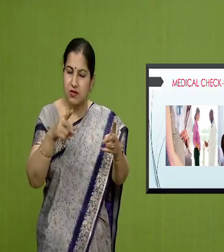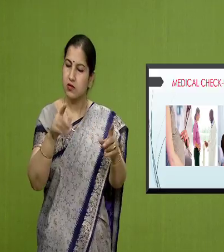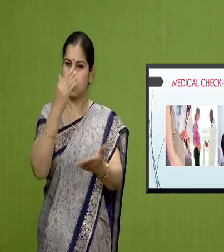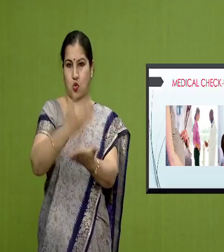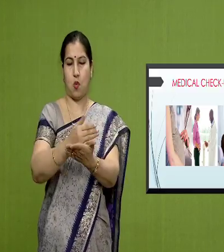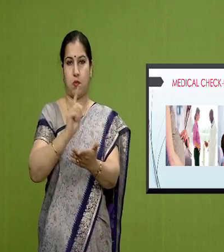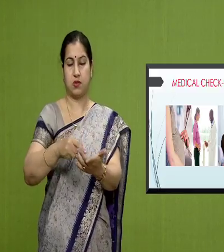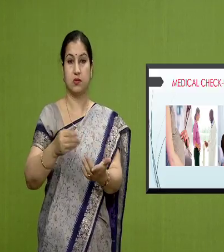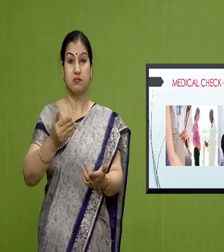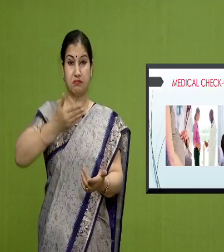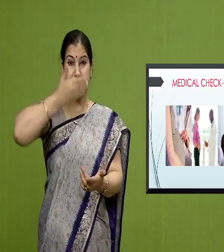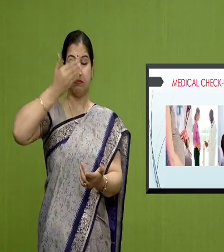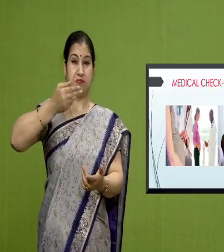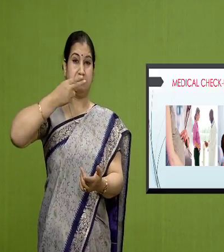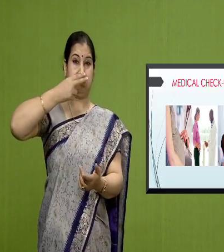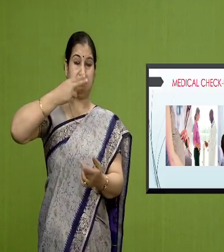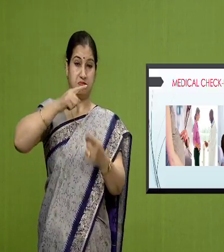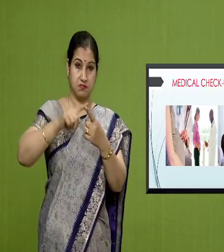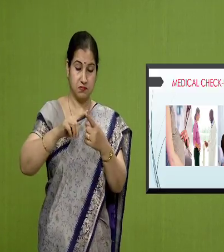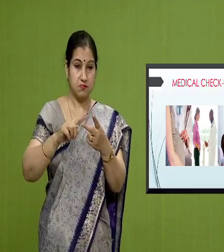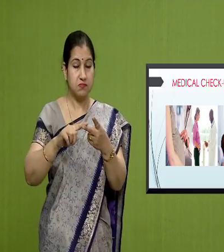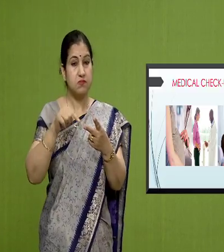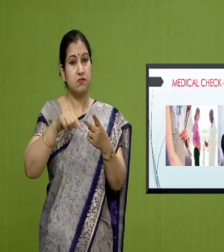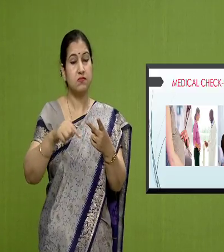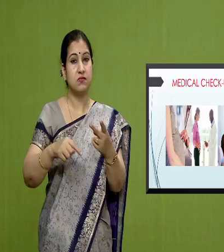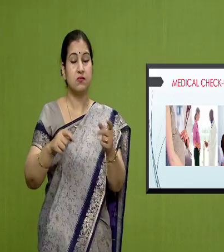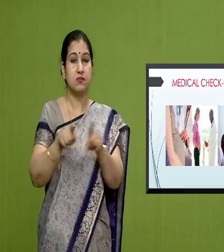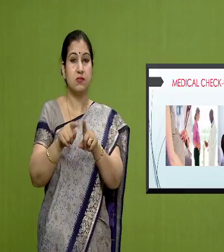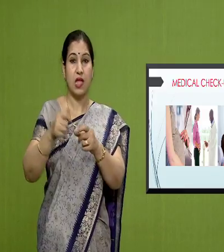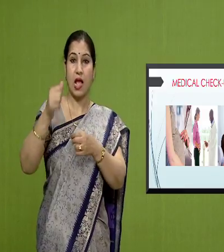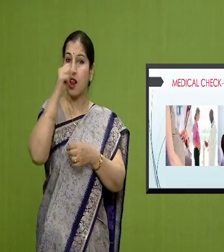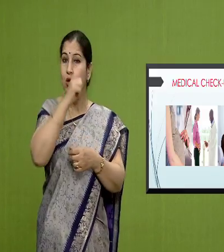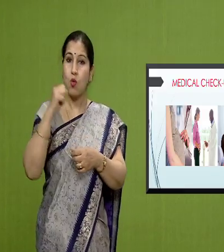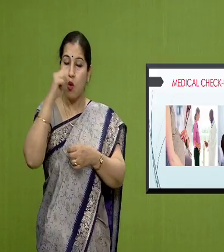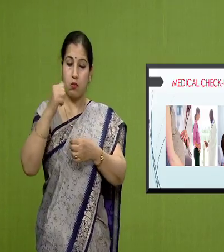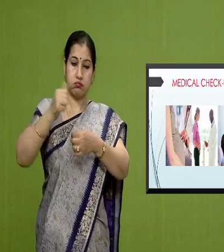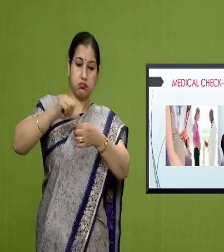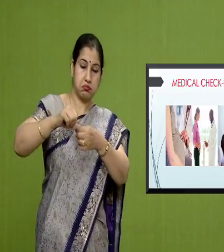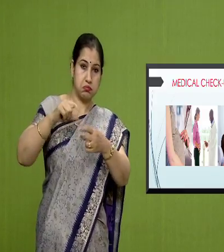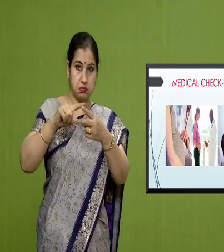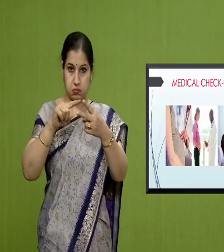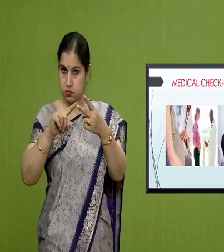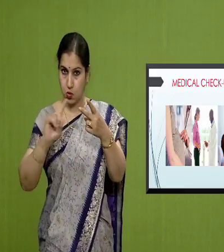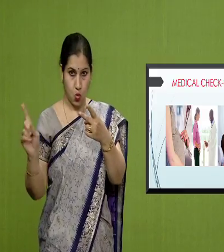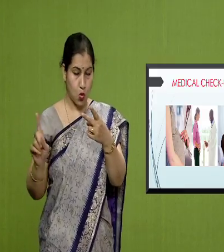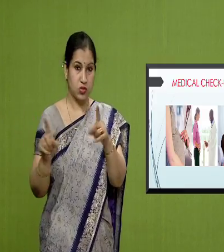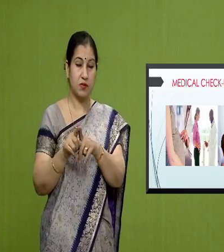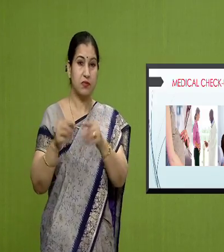Smoke from cigarette or bidi, chemicals from alcohol or drugs like